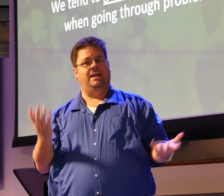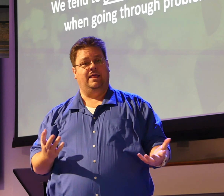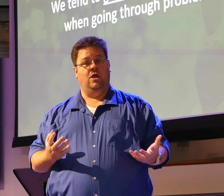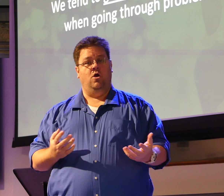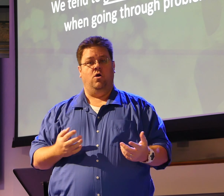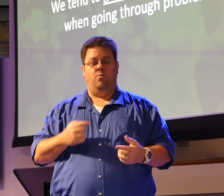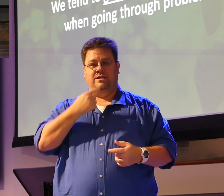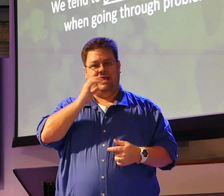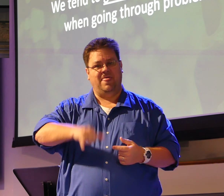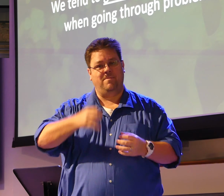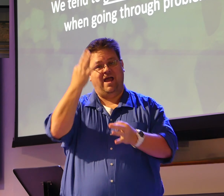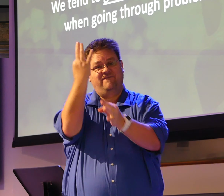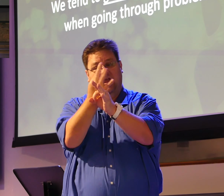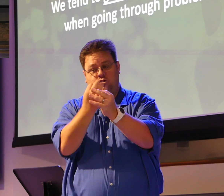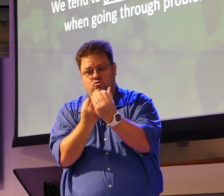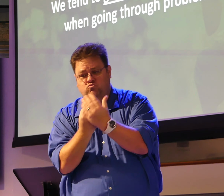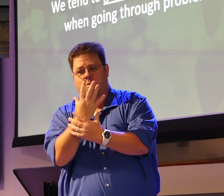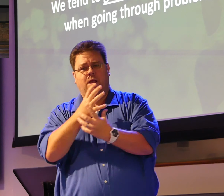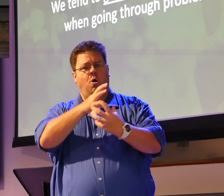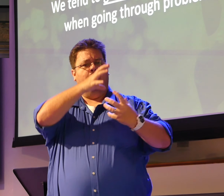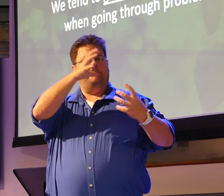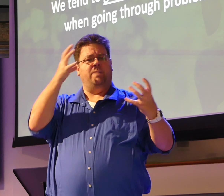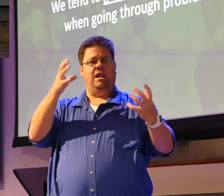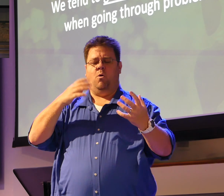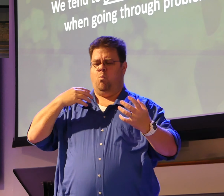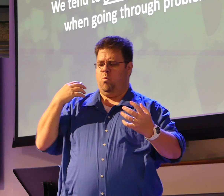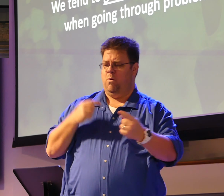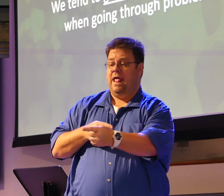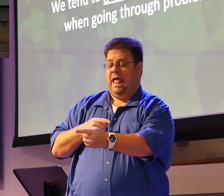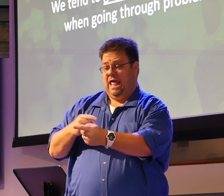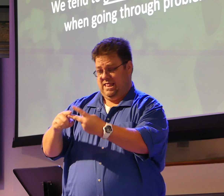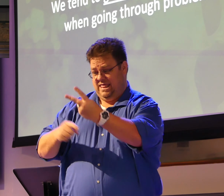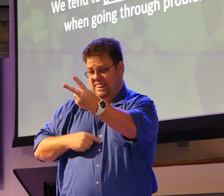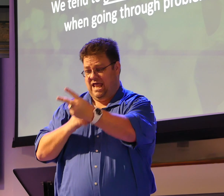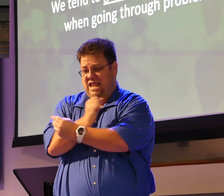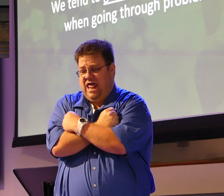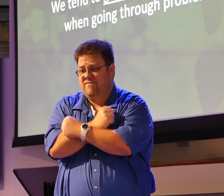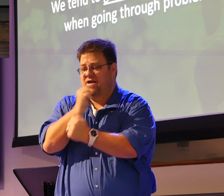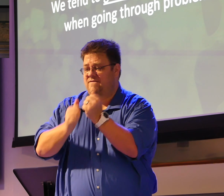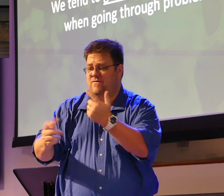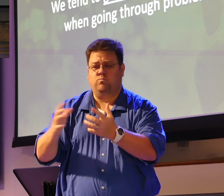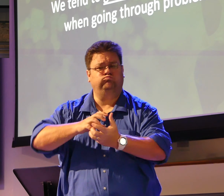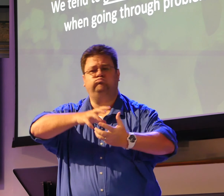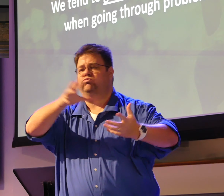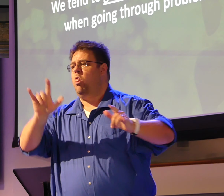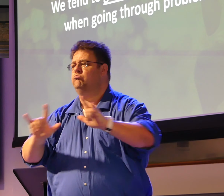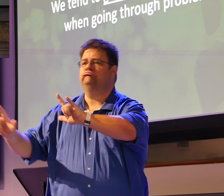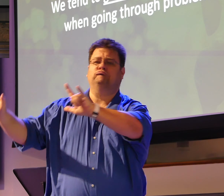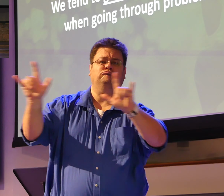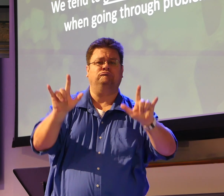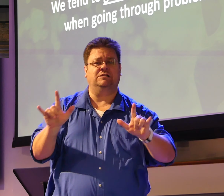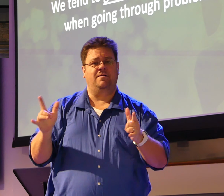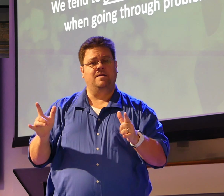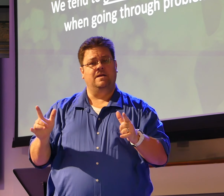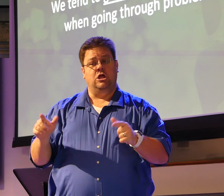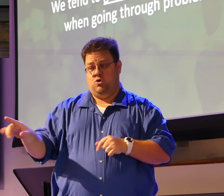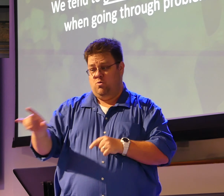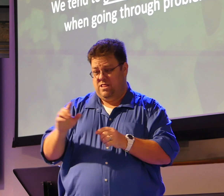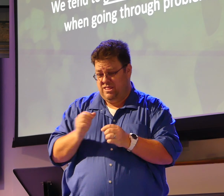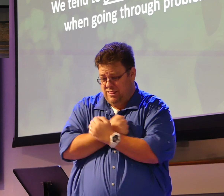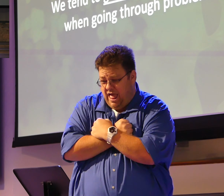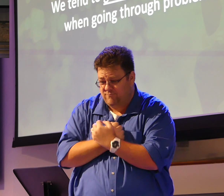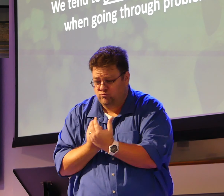abundantly wouldn't that be great if we could say our faith is growing abundantly and then he says and the love of every one of you abounds toward